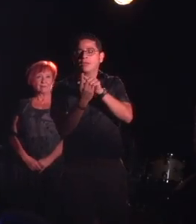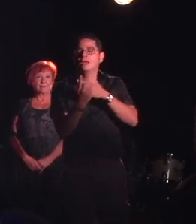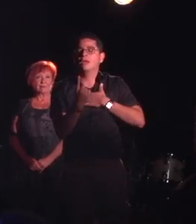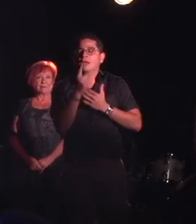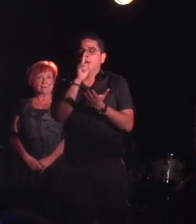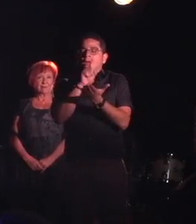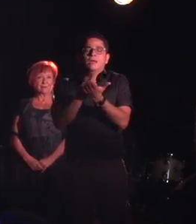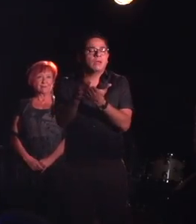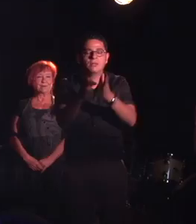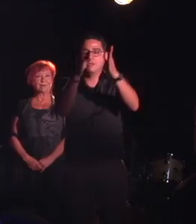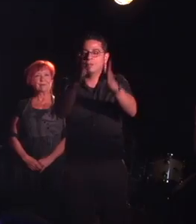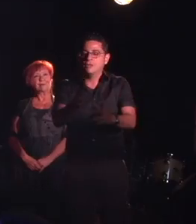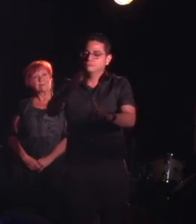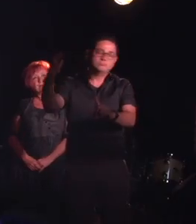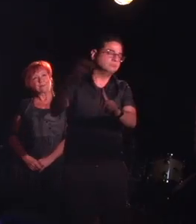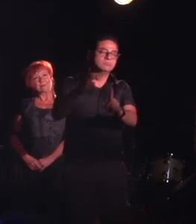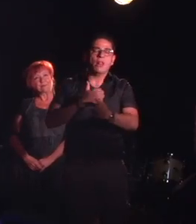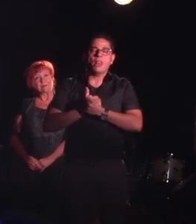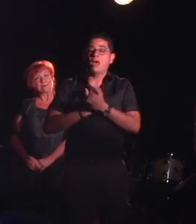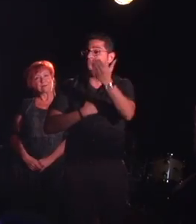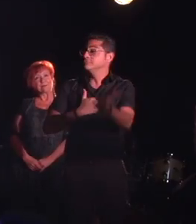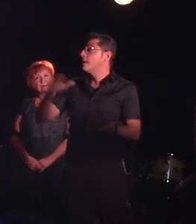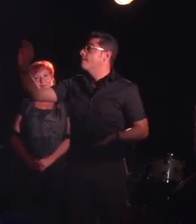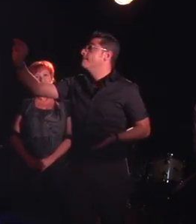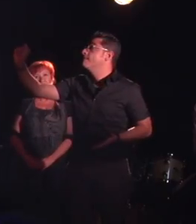I met the love of my life, Marie de la Palme.